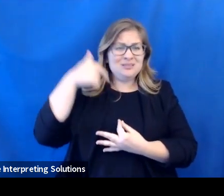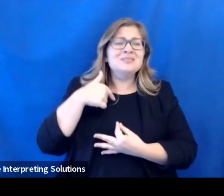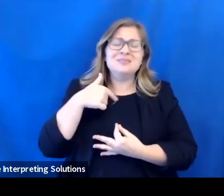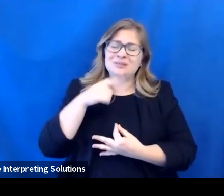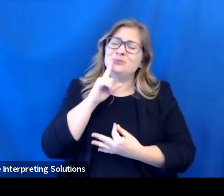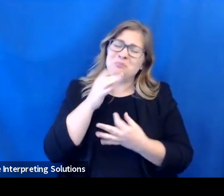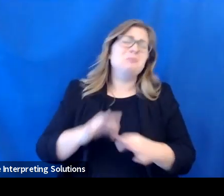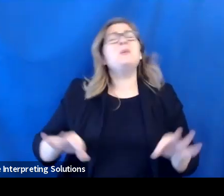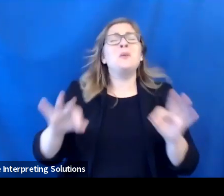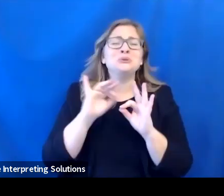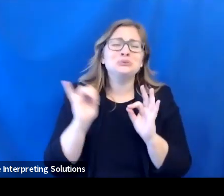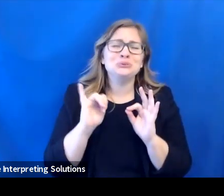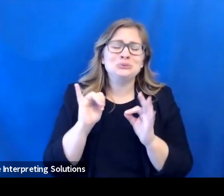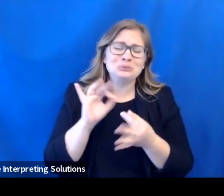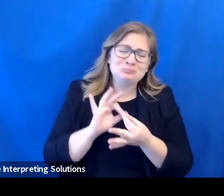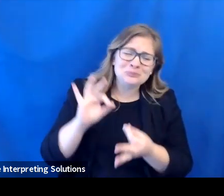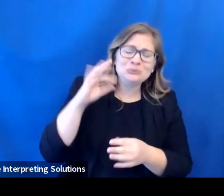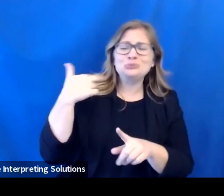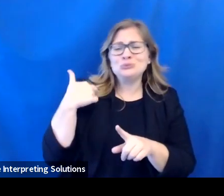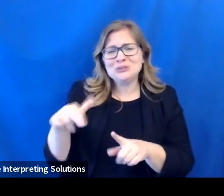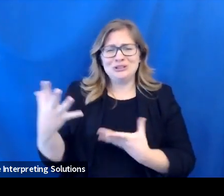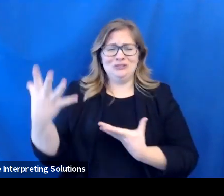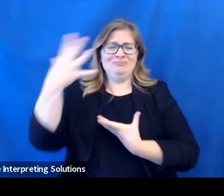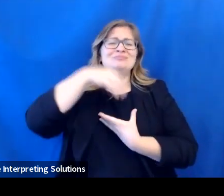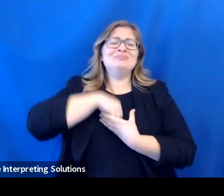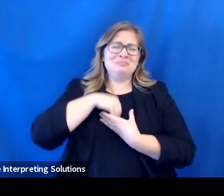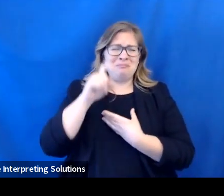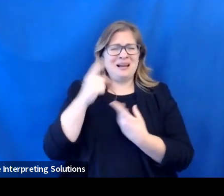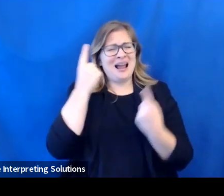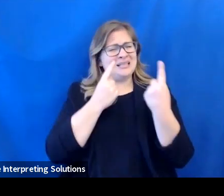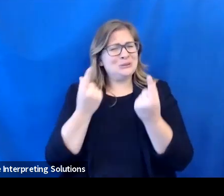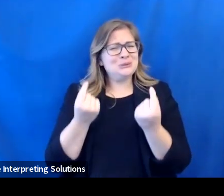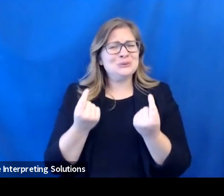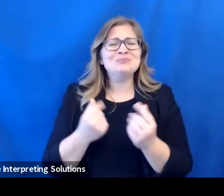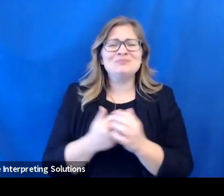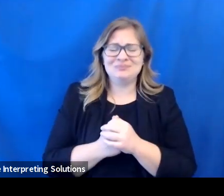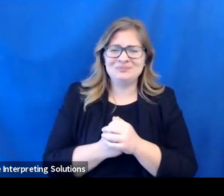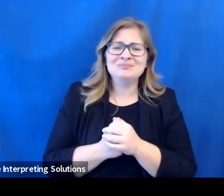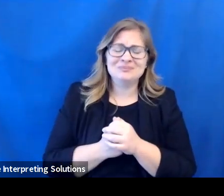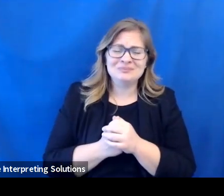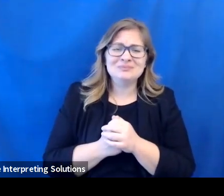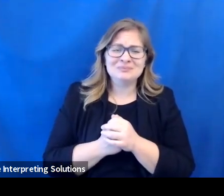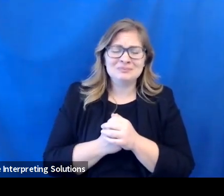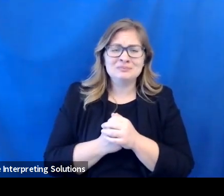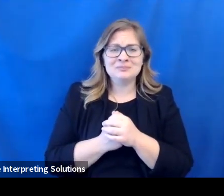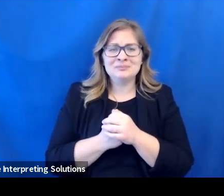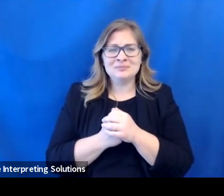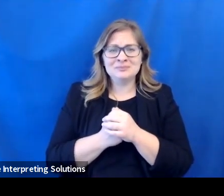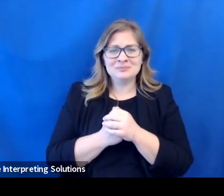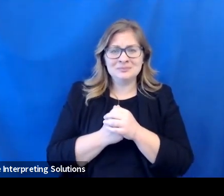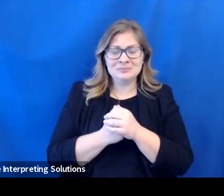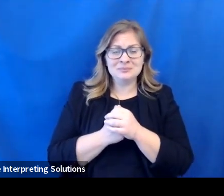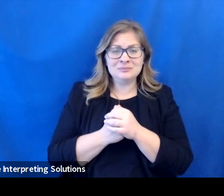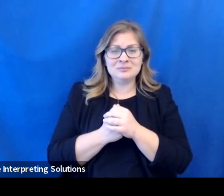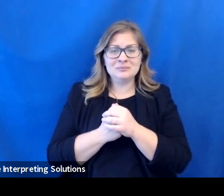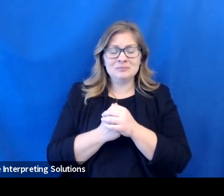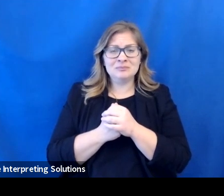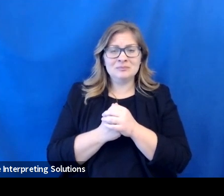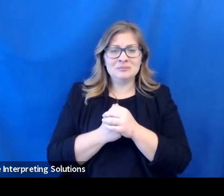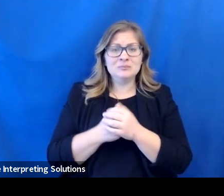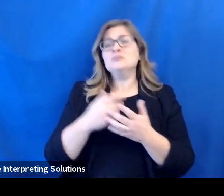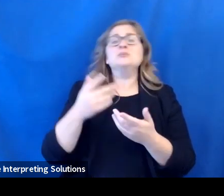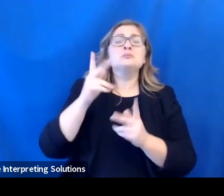make considerations for this. And I think exempting these folks of that are there, that are providing counseling, that are providing